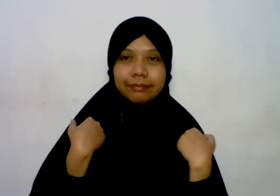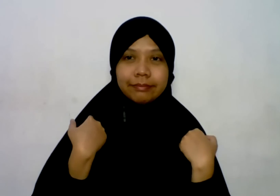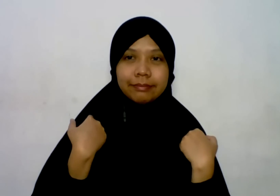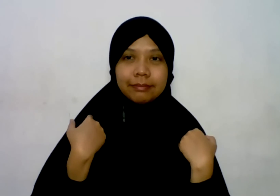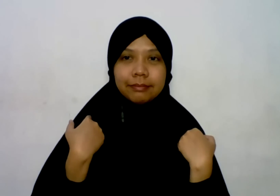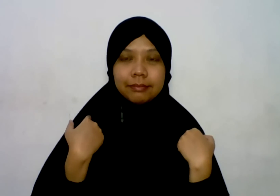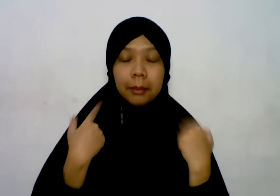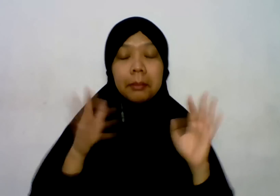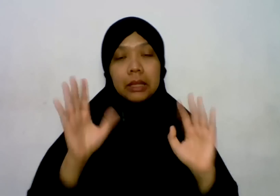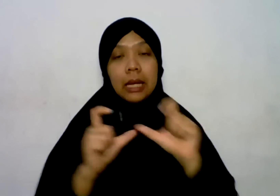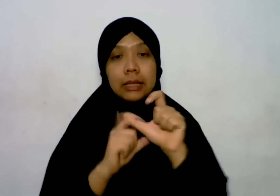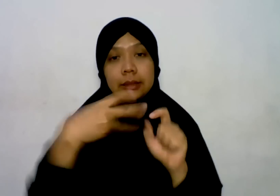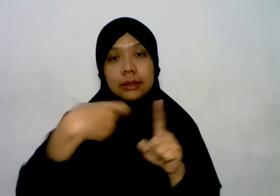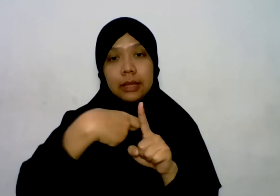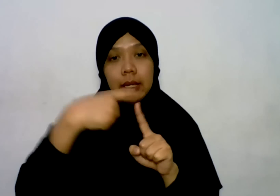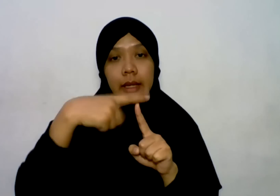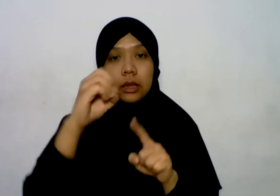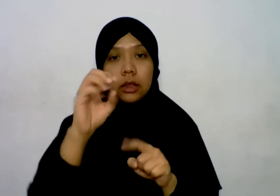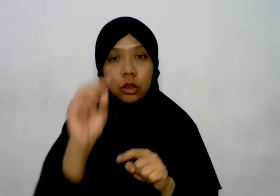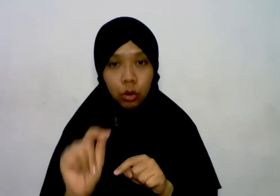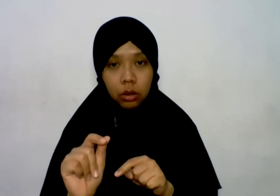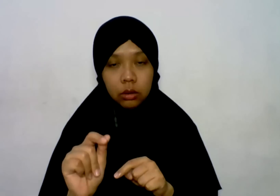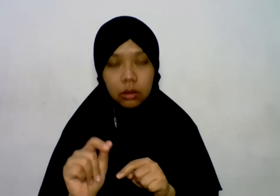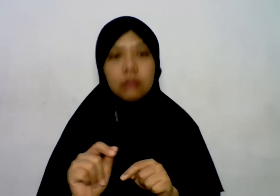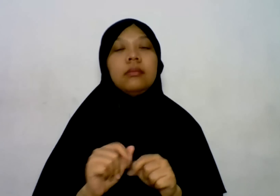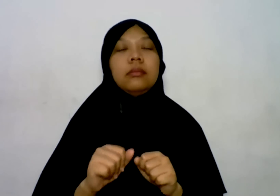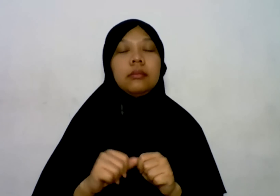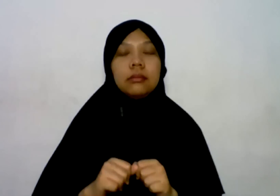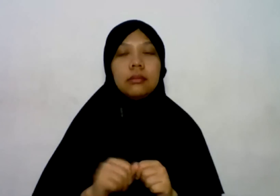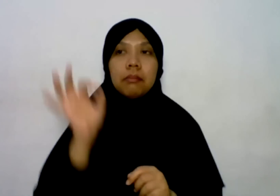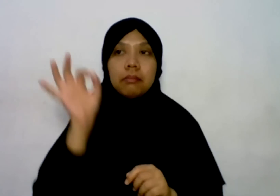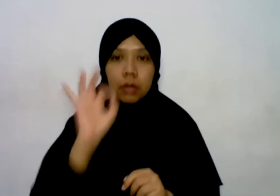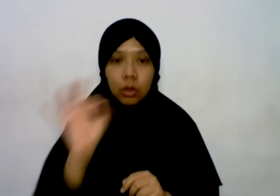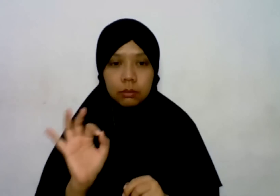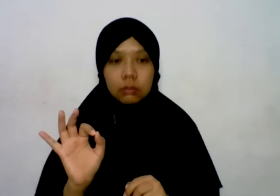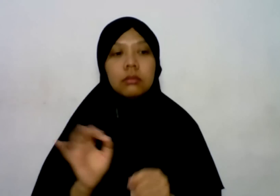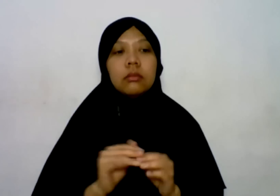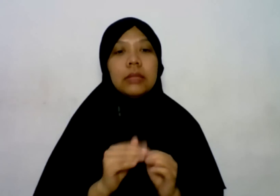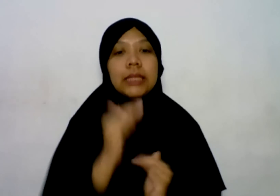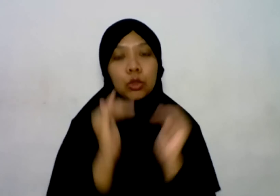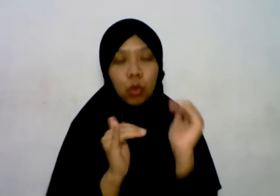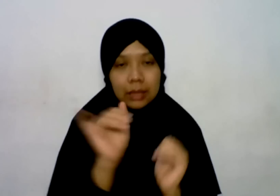sectors that not yet equipped by the performance indicators. Also,